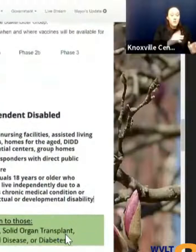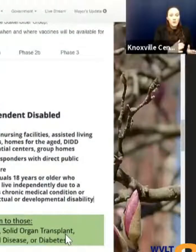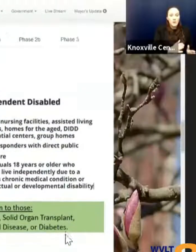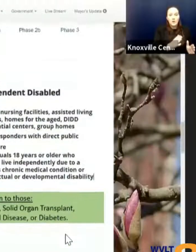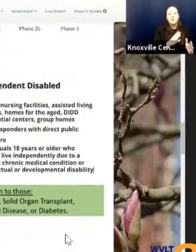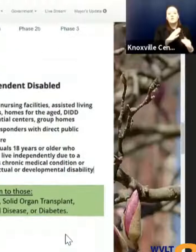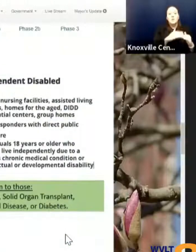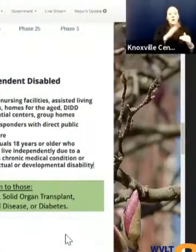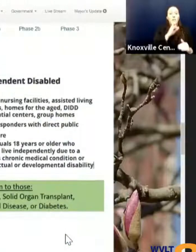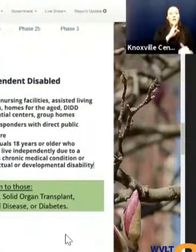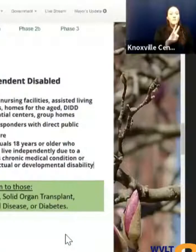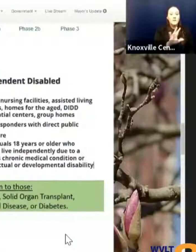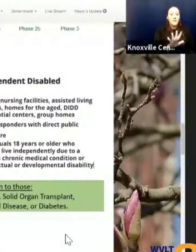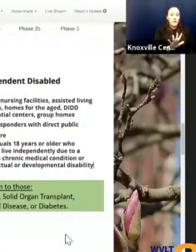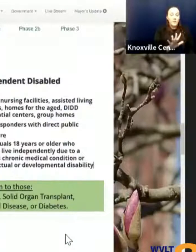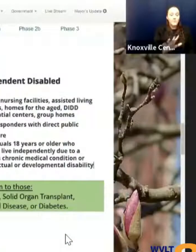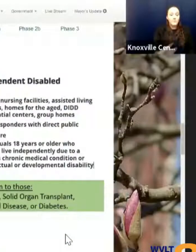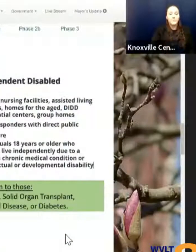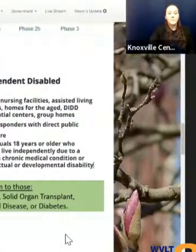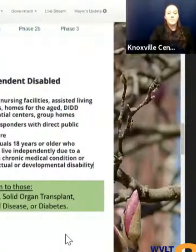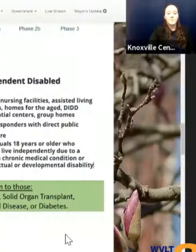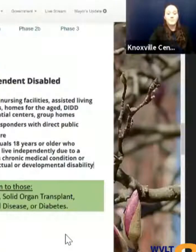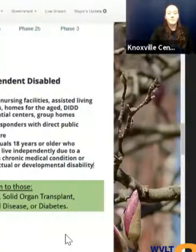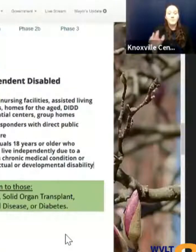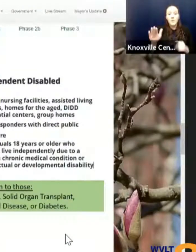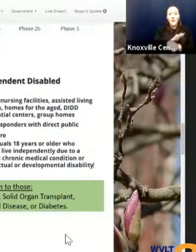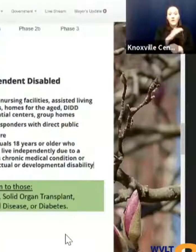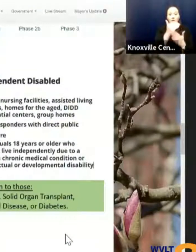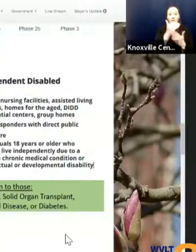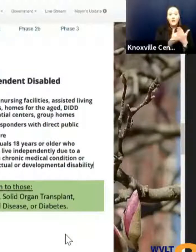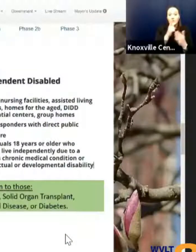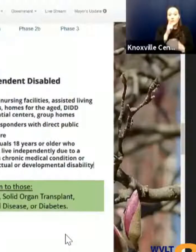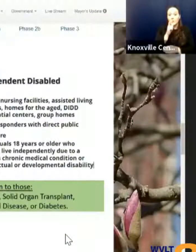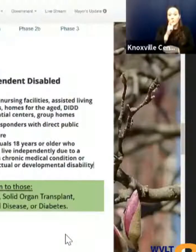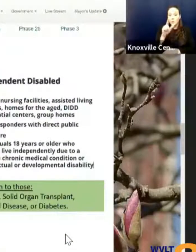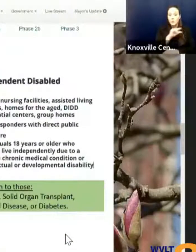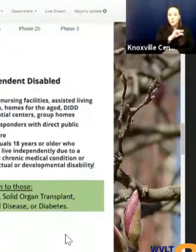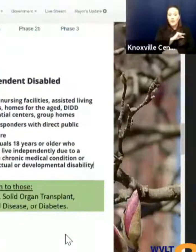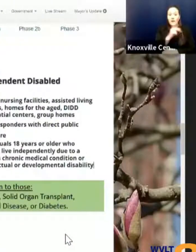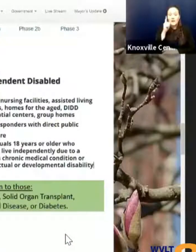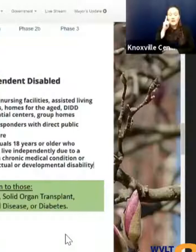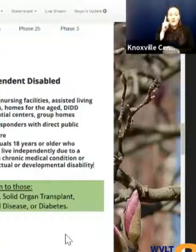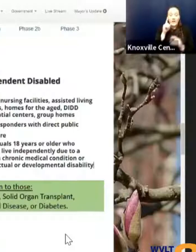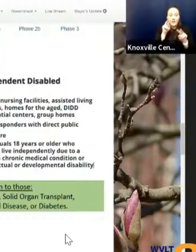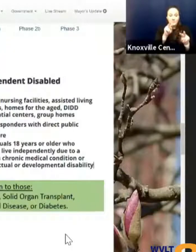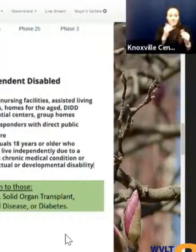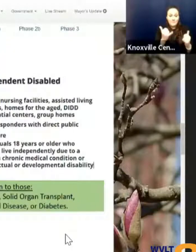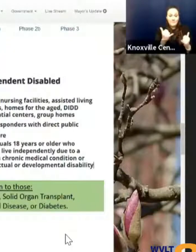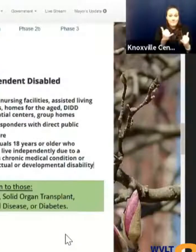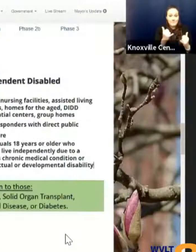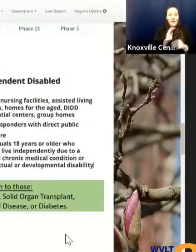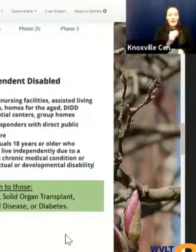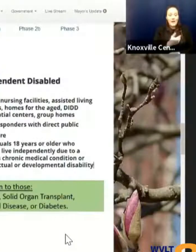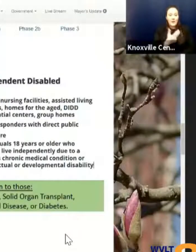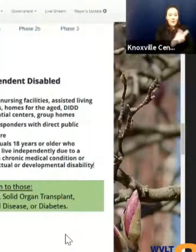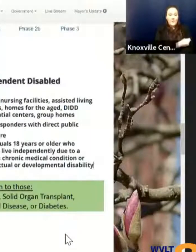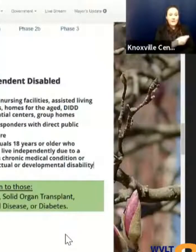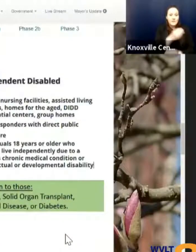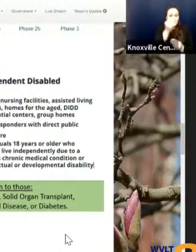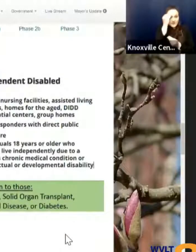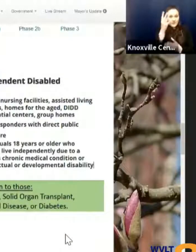and older. For a full list of who qualifies, you can scroll down. I think you're looking at it right now. Our vaccine information page to see a